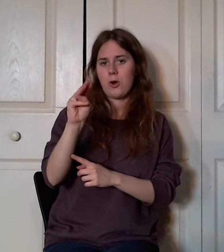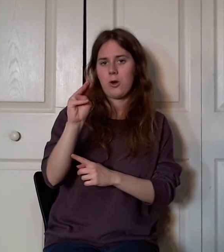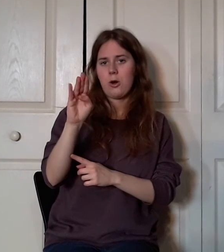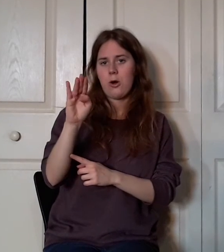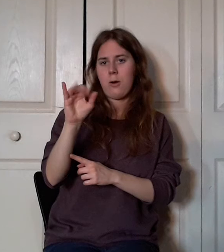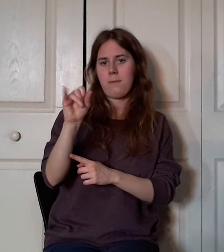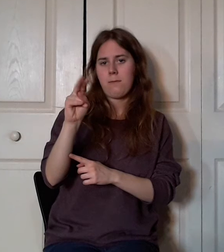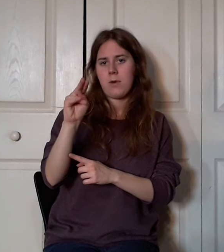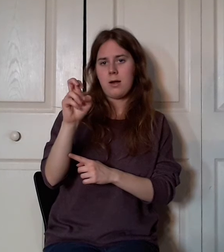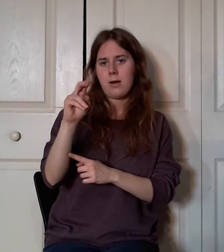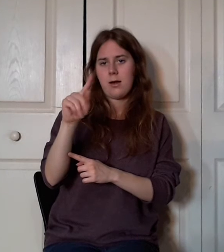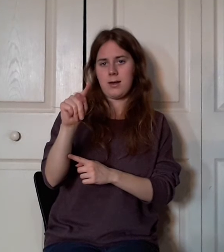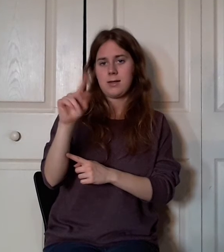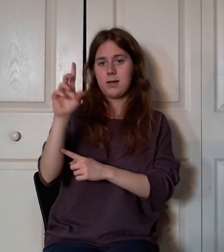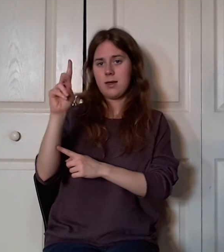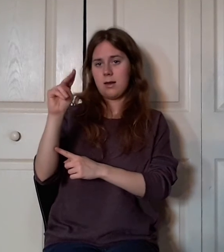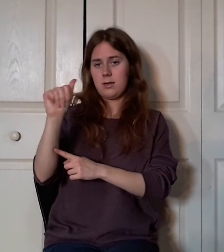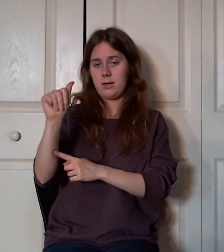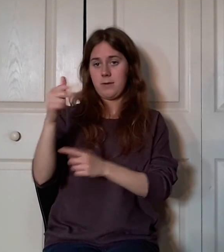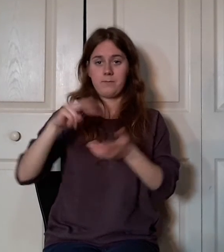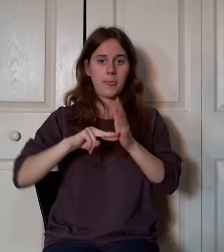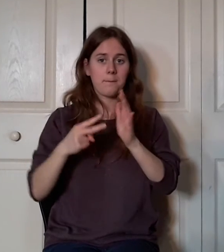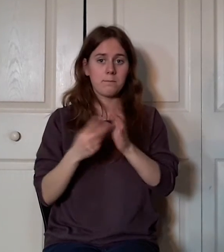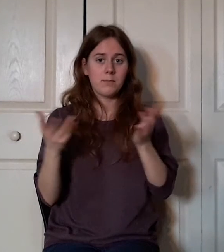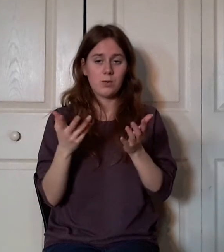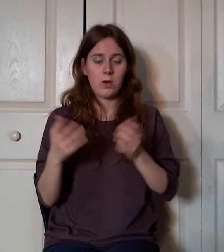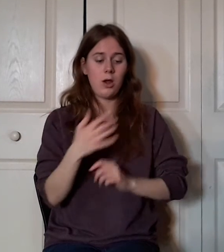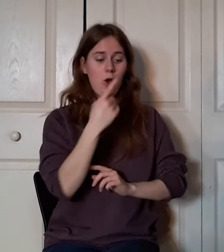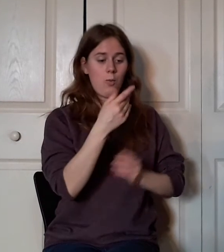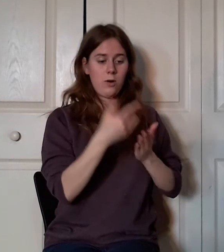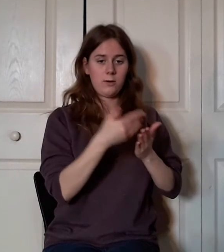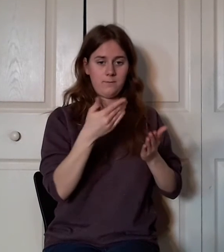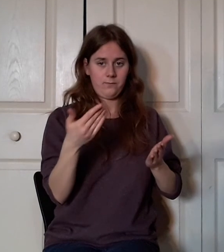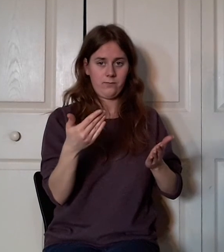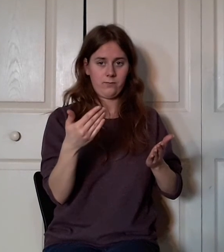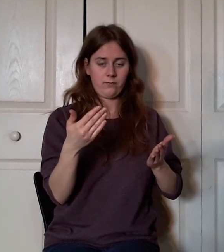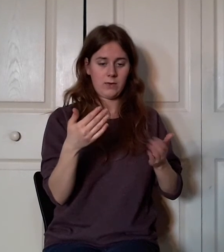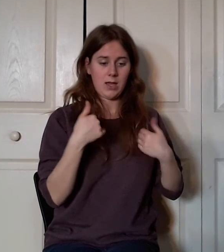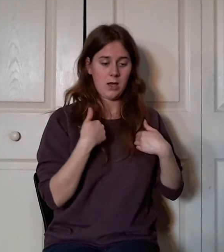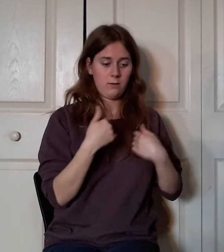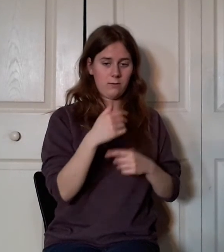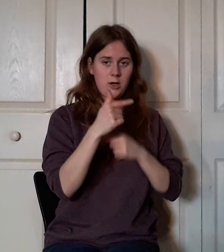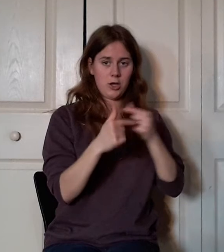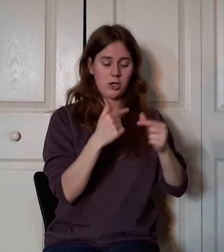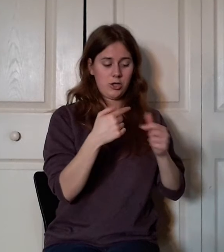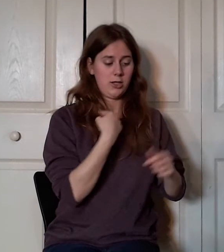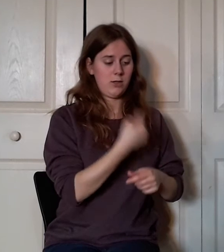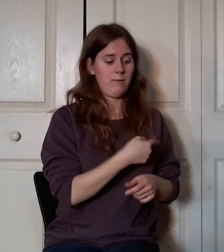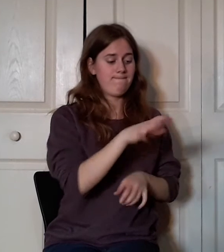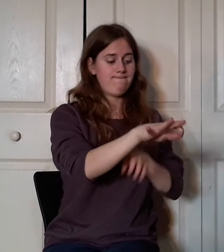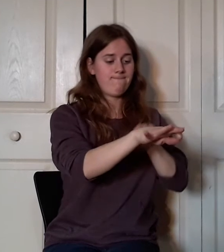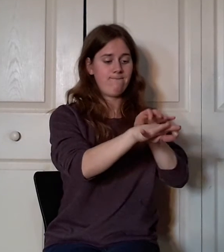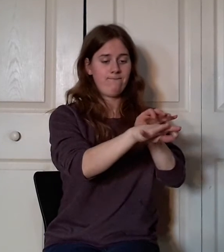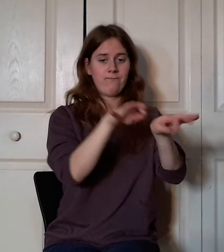DNA, where you could take genes from one organism and put them in another organism. And you might say, why is this useful? Well, let's say that